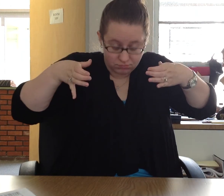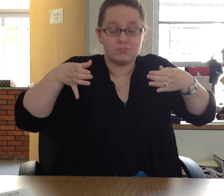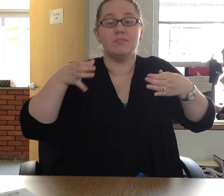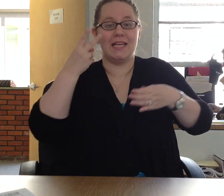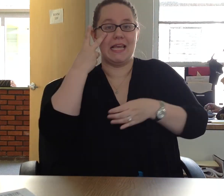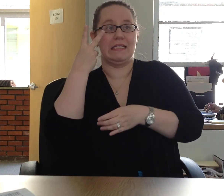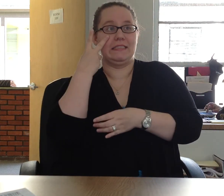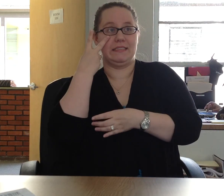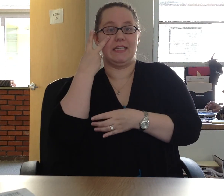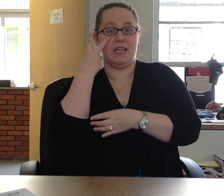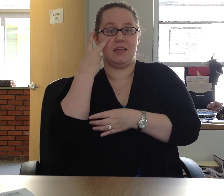Viruses cause